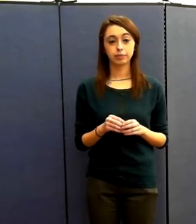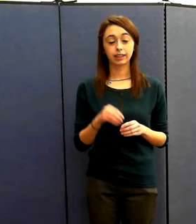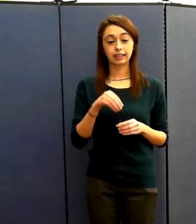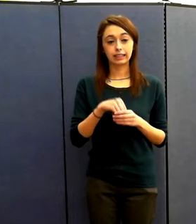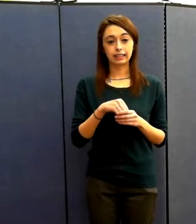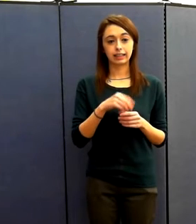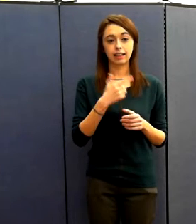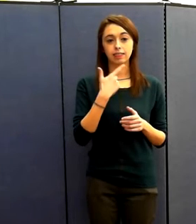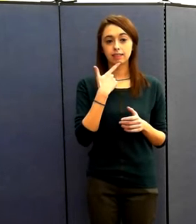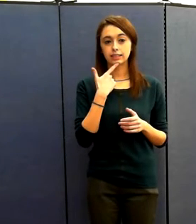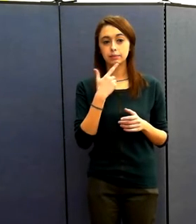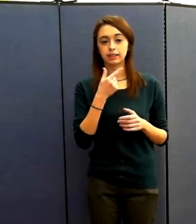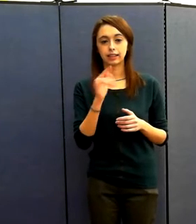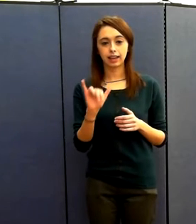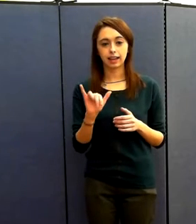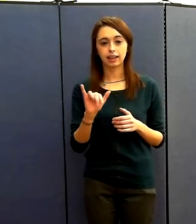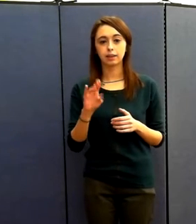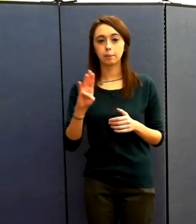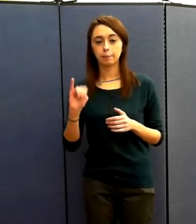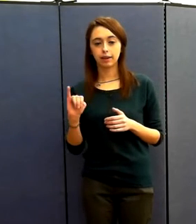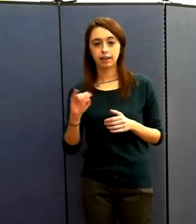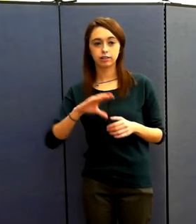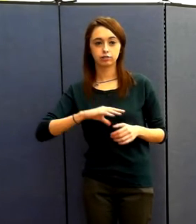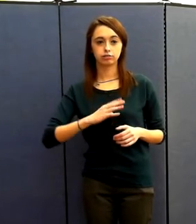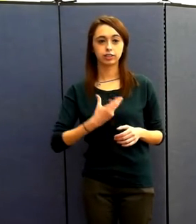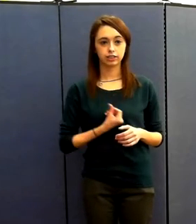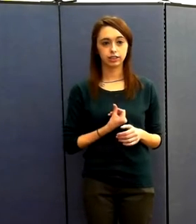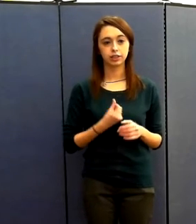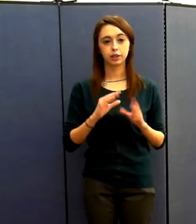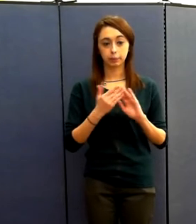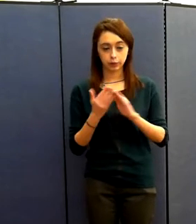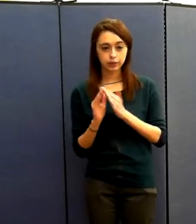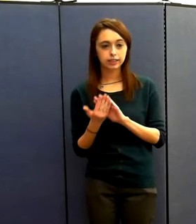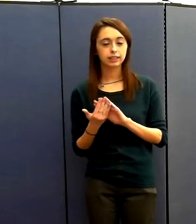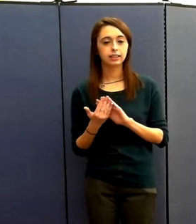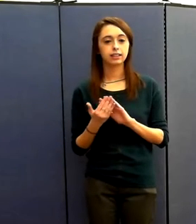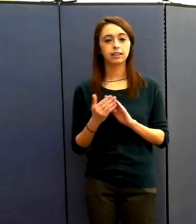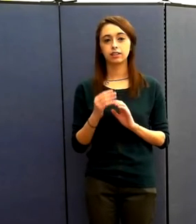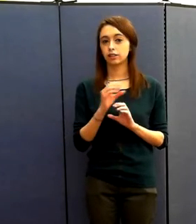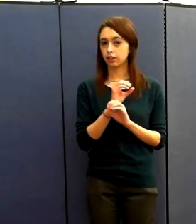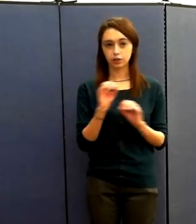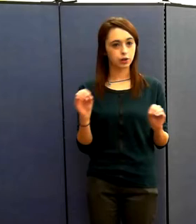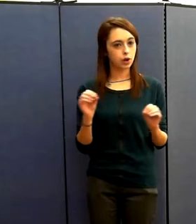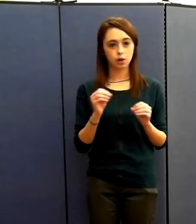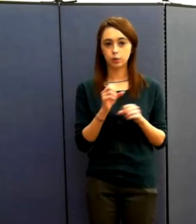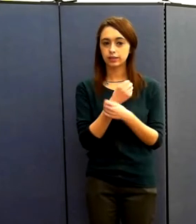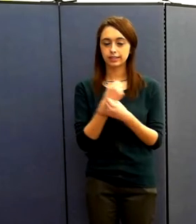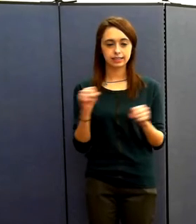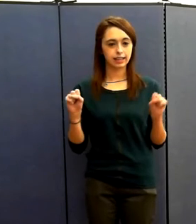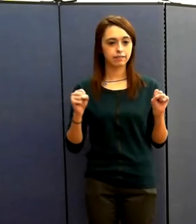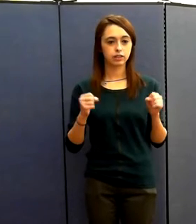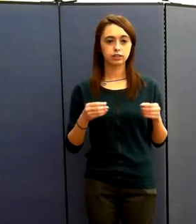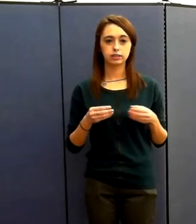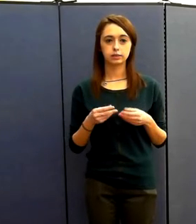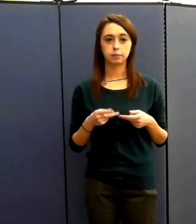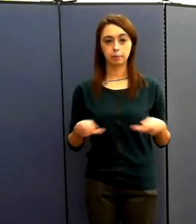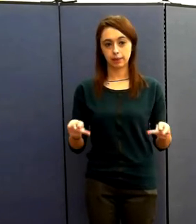bisexual, transgender, and queer community, there are no safer spaces. There is no completely